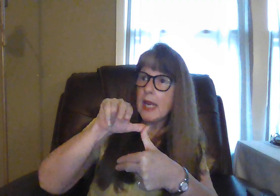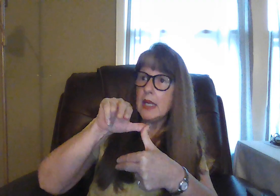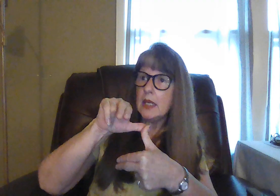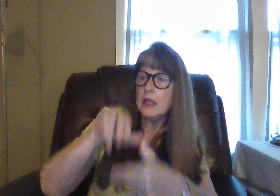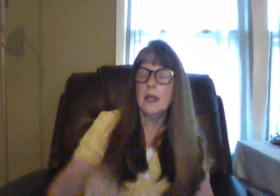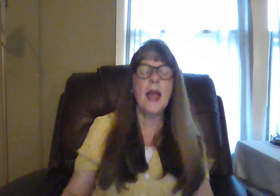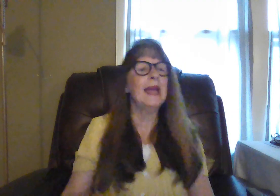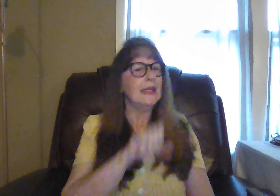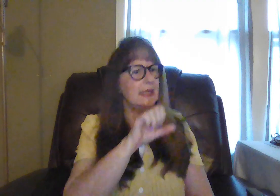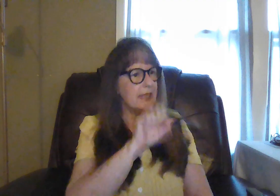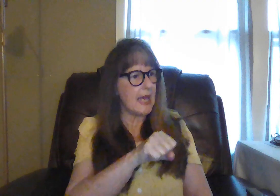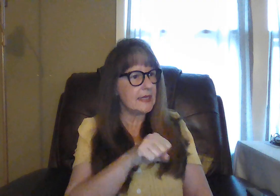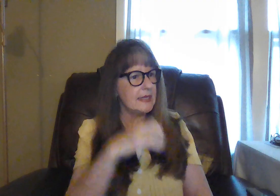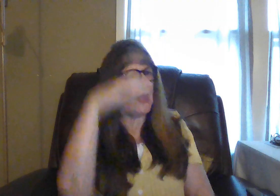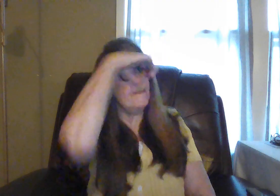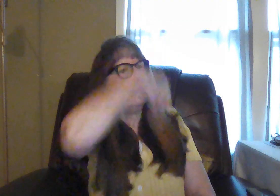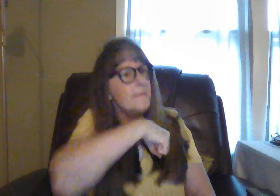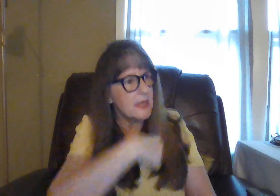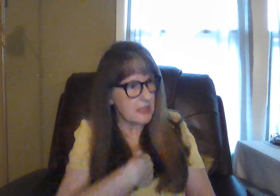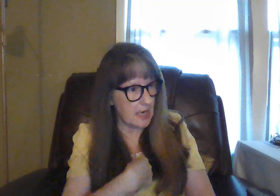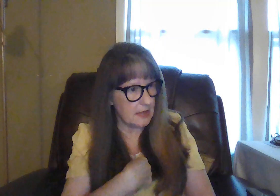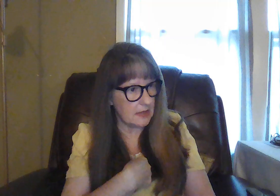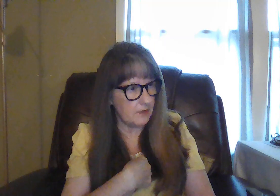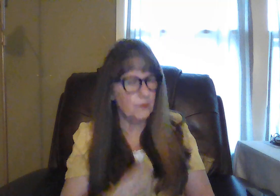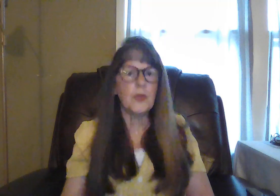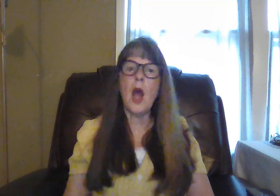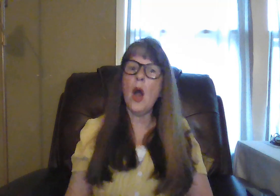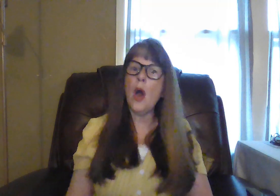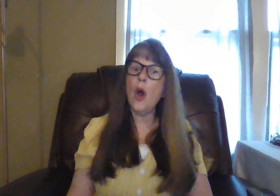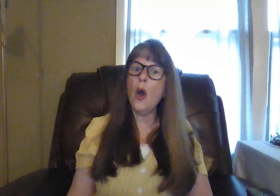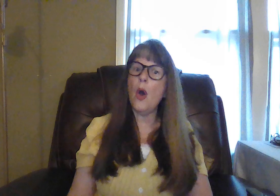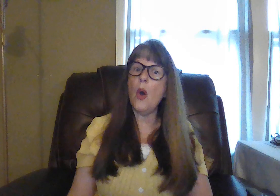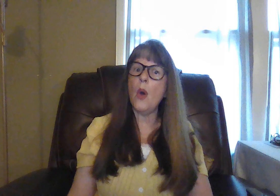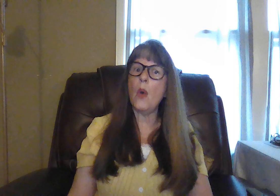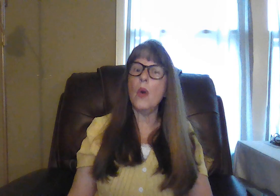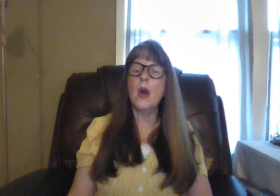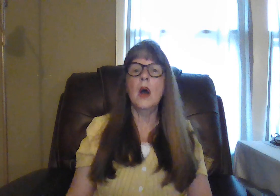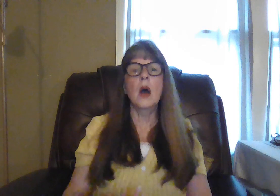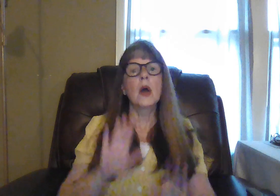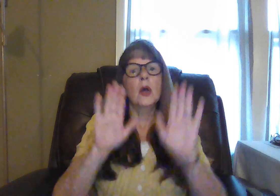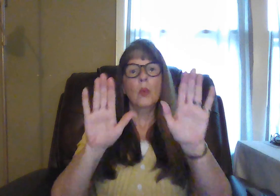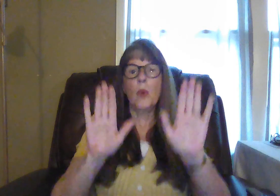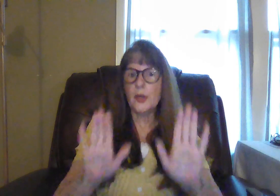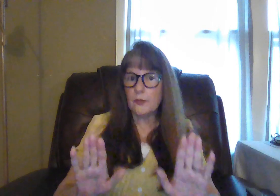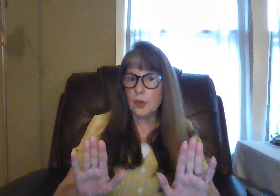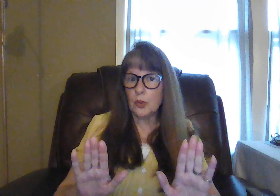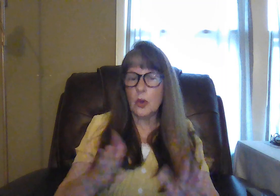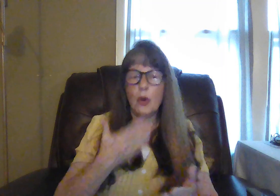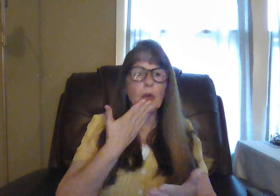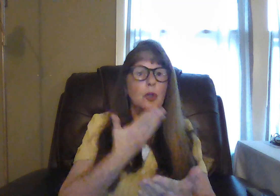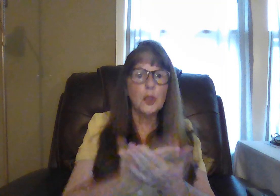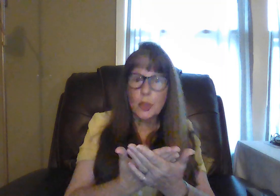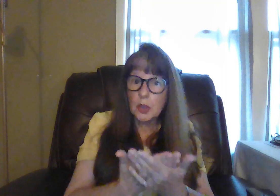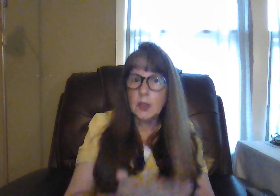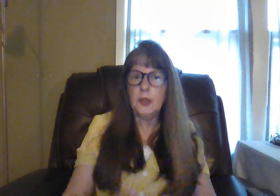hurricane? Yes, it missed us. Oh, wonderful or good.